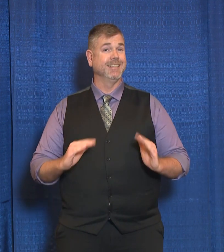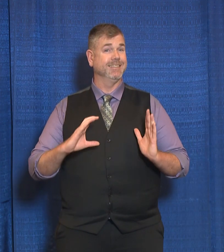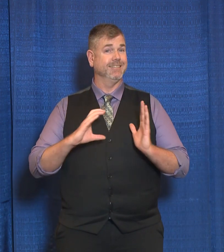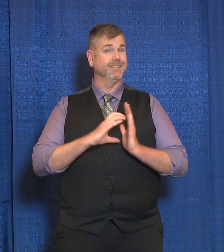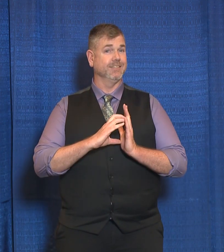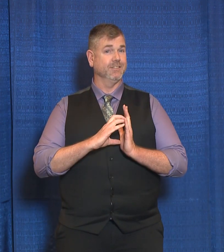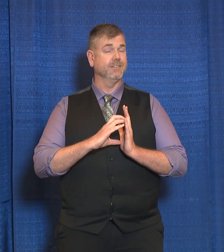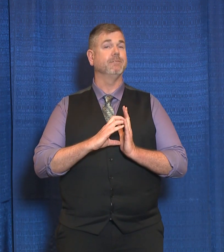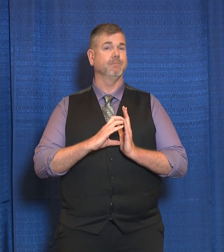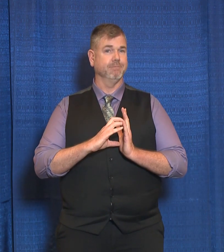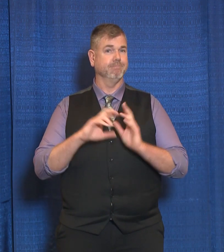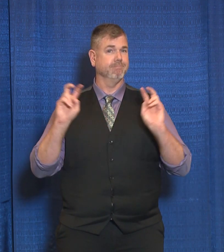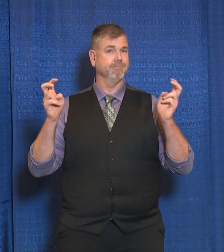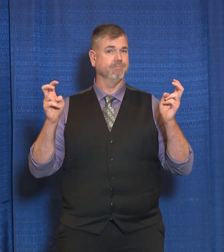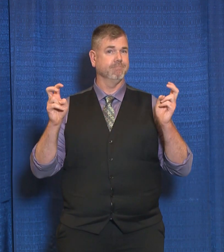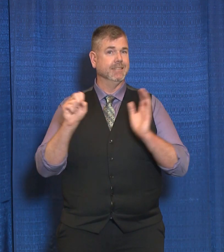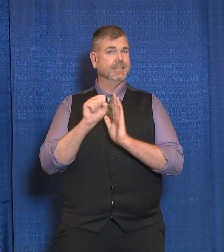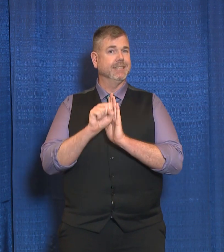State Voter Information Guide.